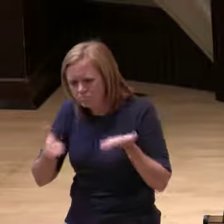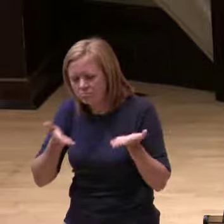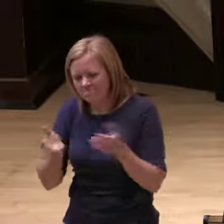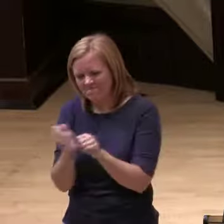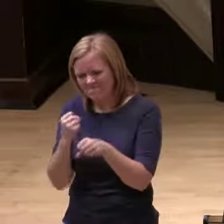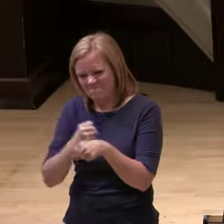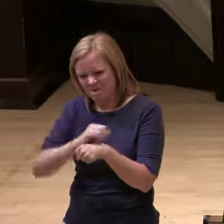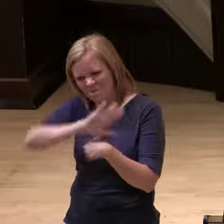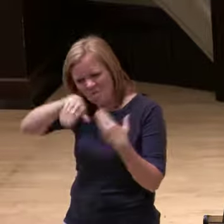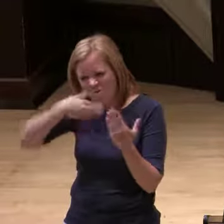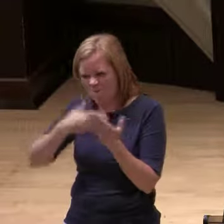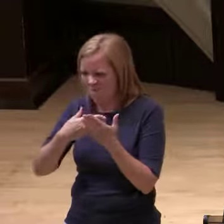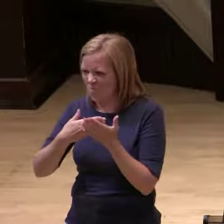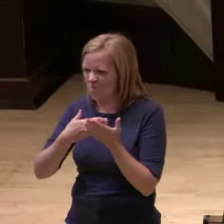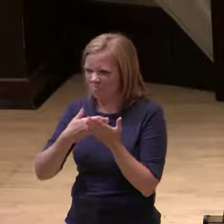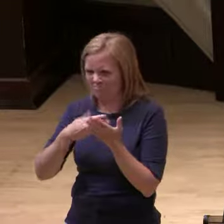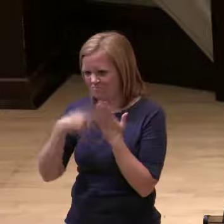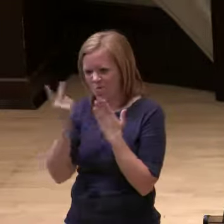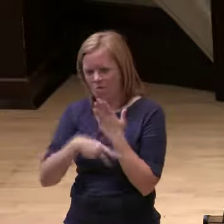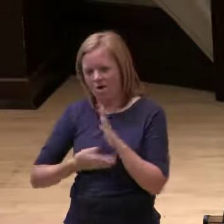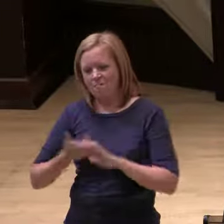whole ministry run smoothly.